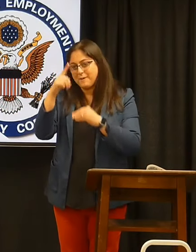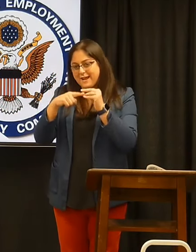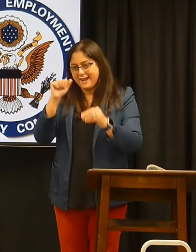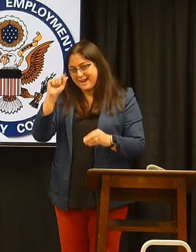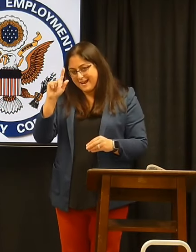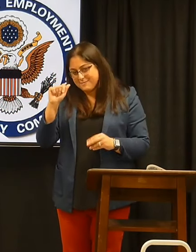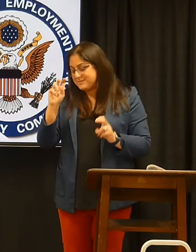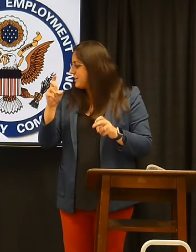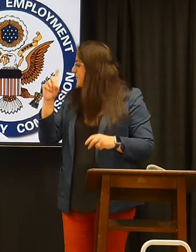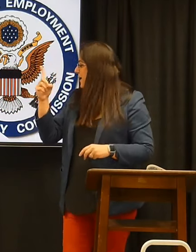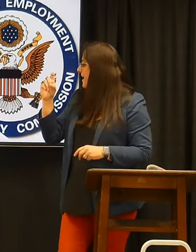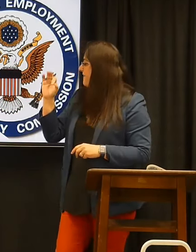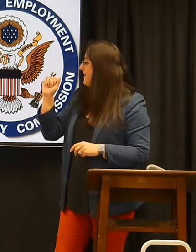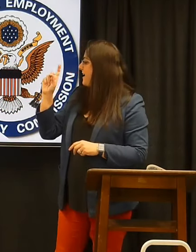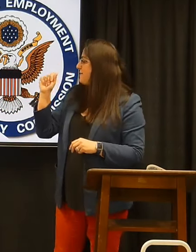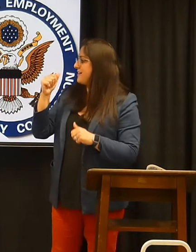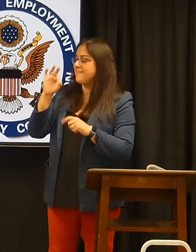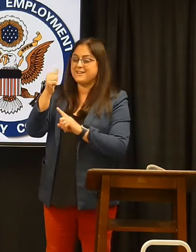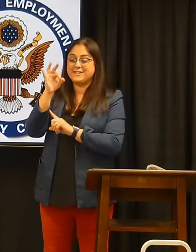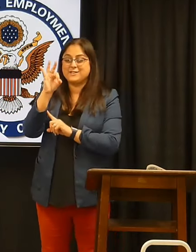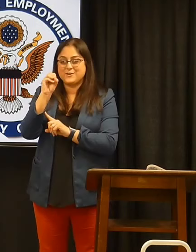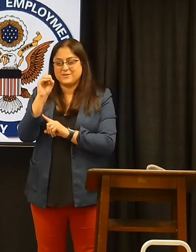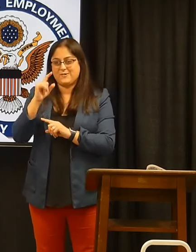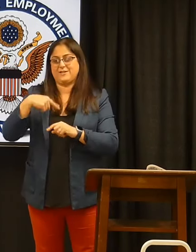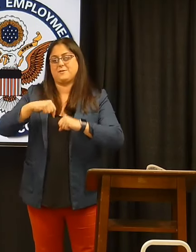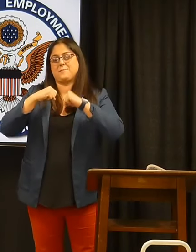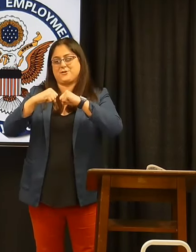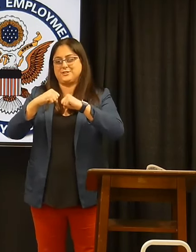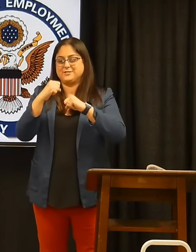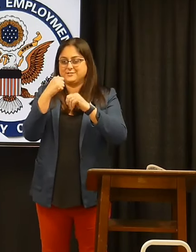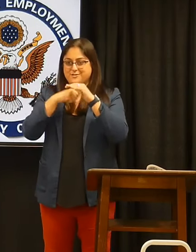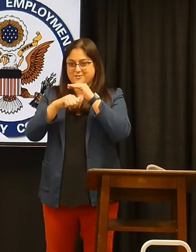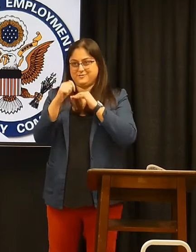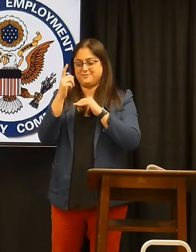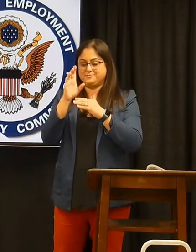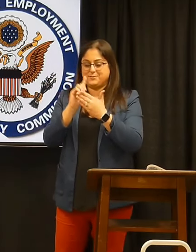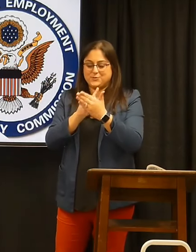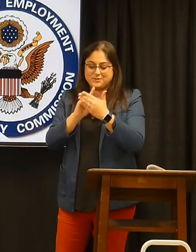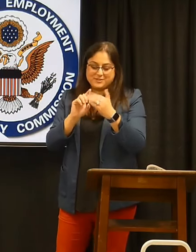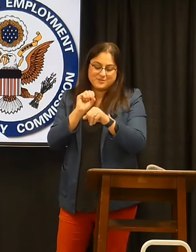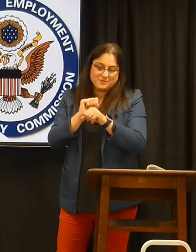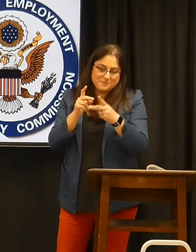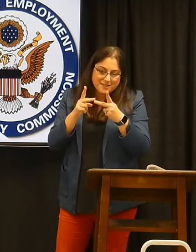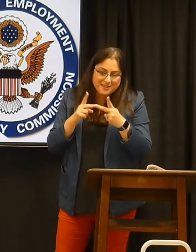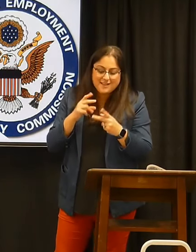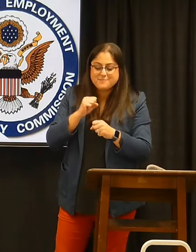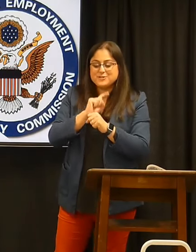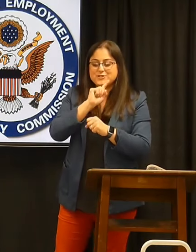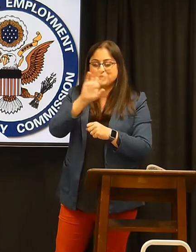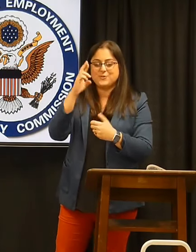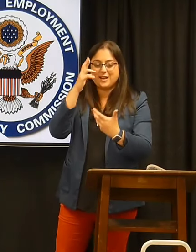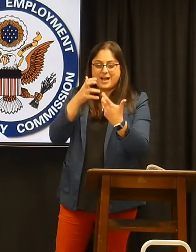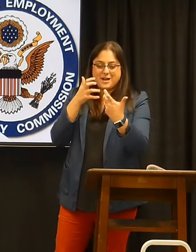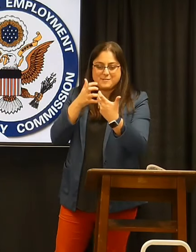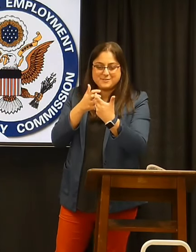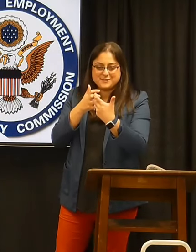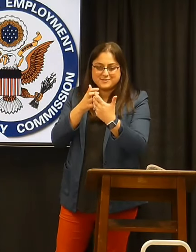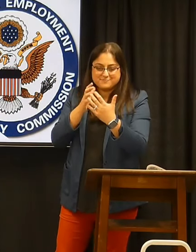And I'm sure a lot of people here know about the ADA, Americans with Disabilities Act of 1990. And that's Title I is specifically